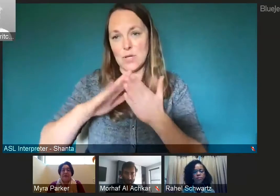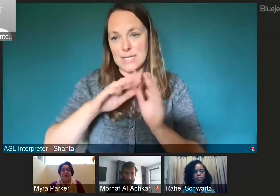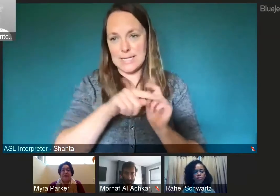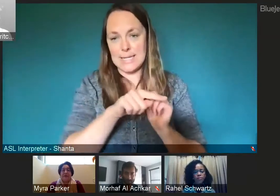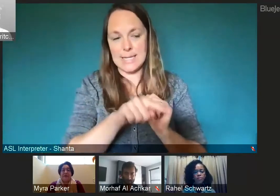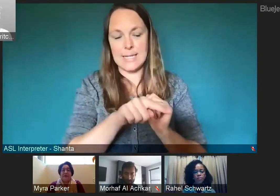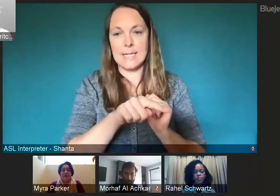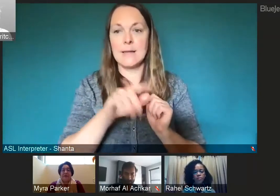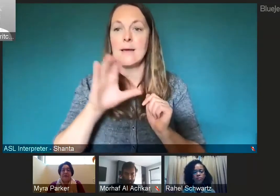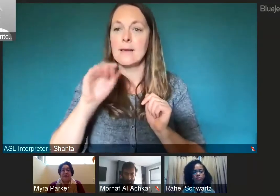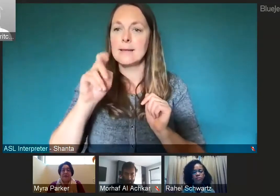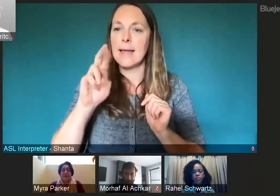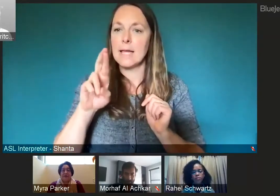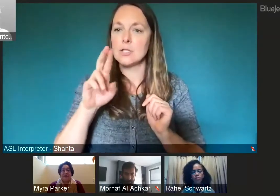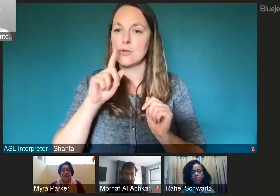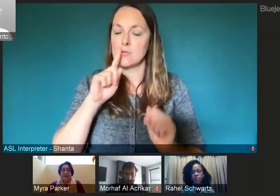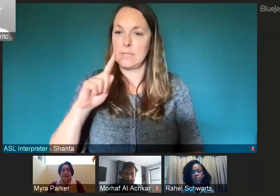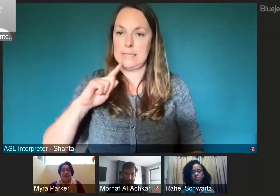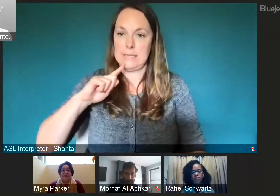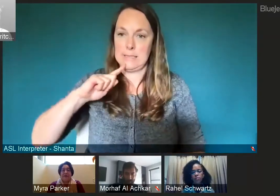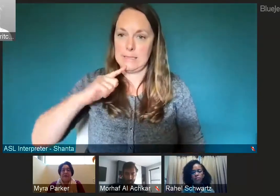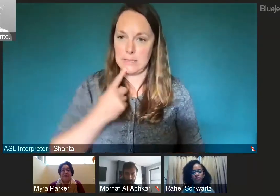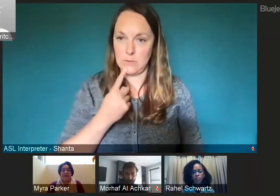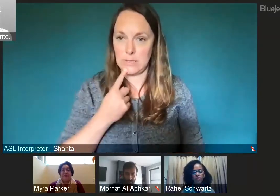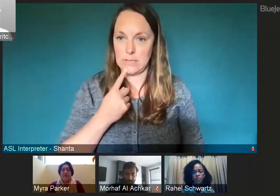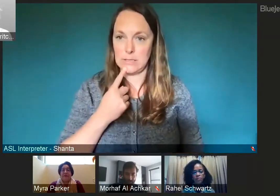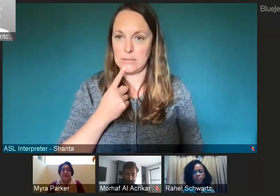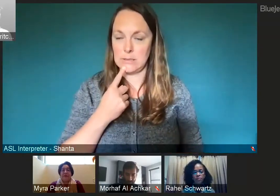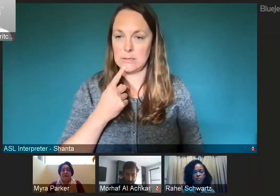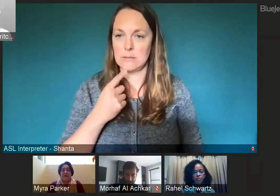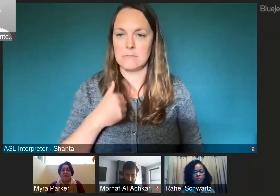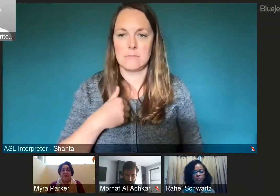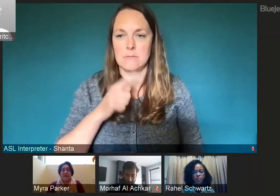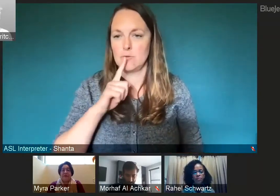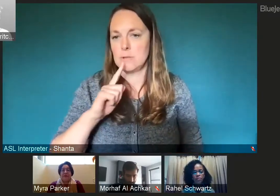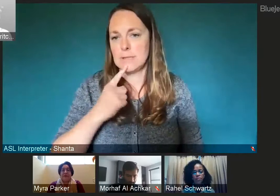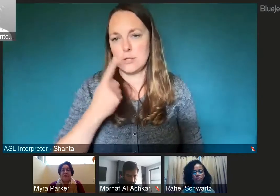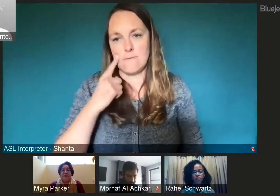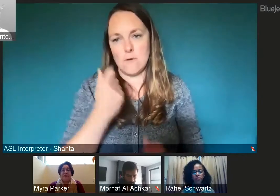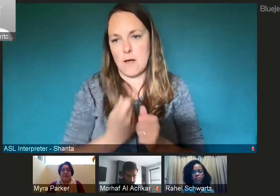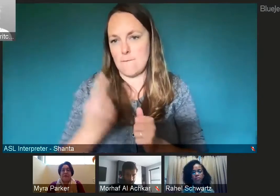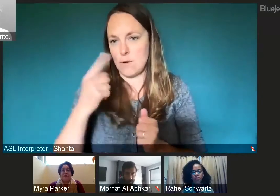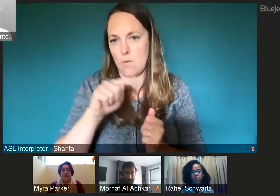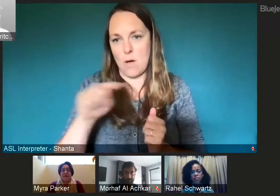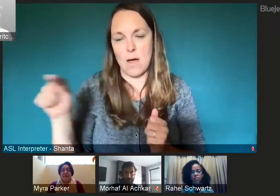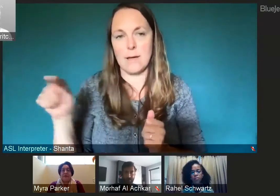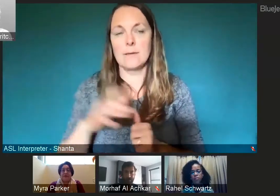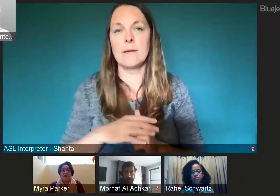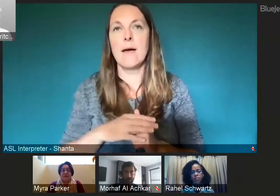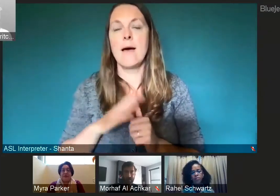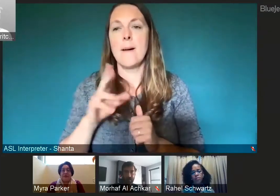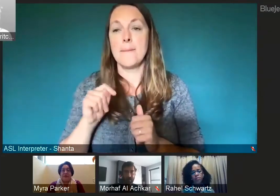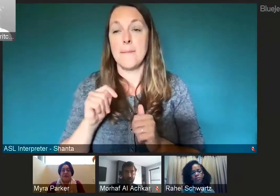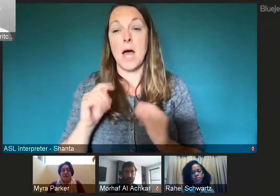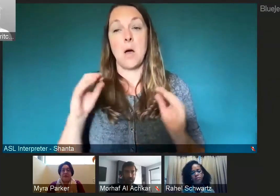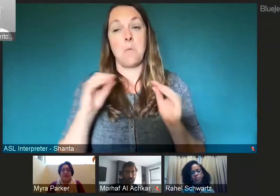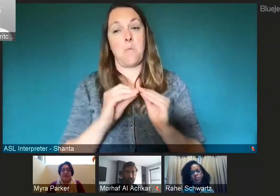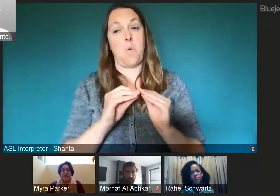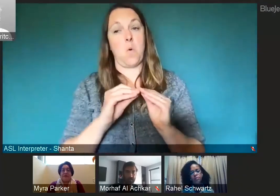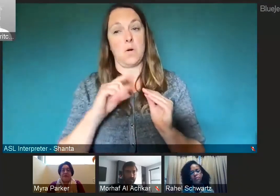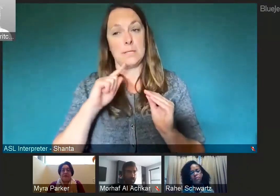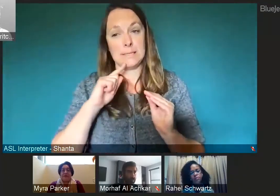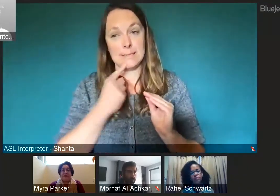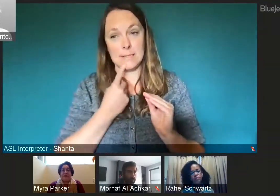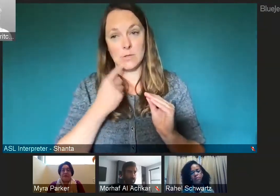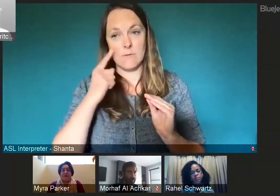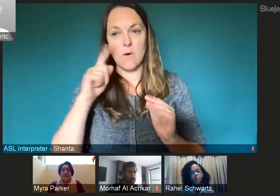cancer is very serious, and I'm sure it's serious for everyone. But it's even more serious for